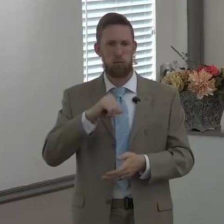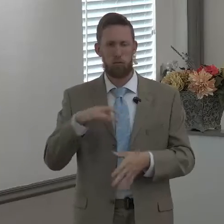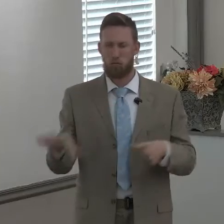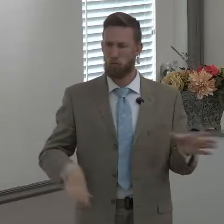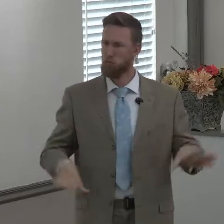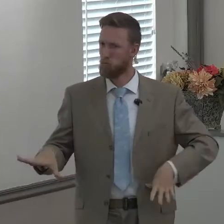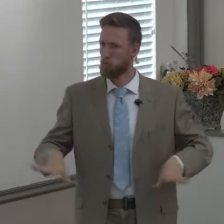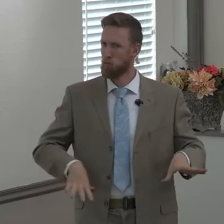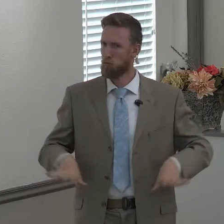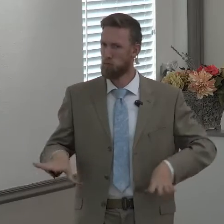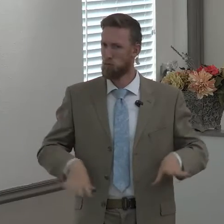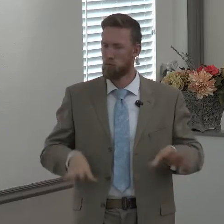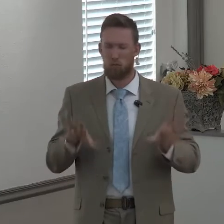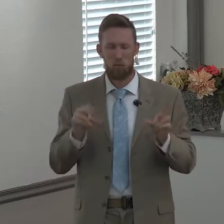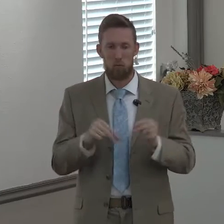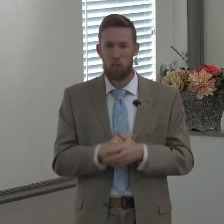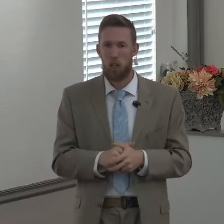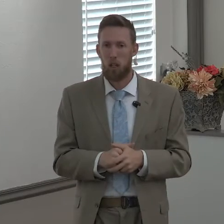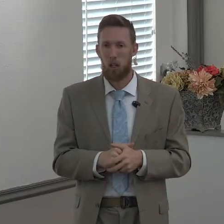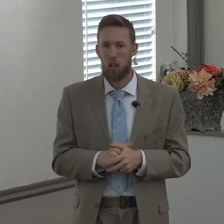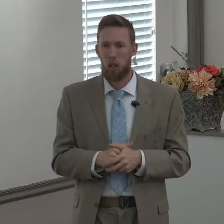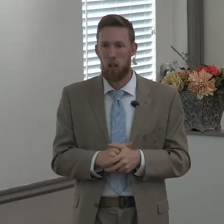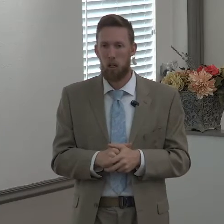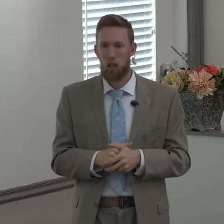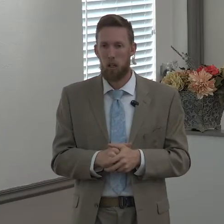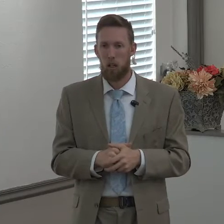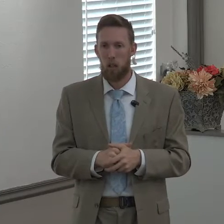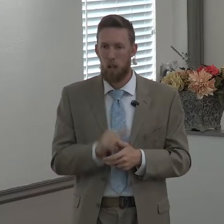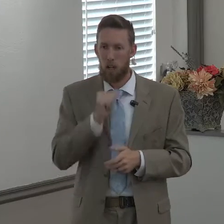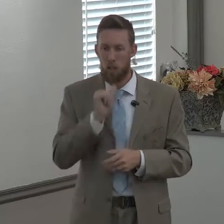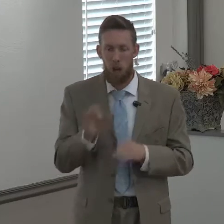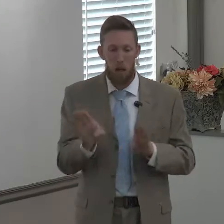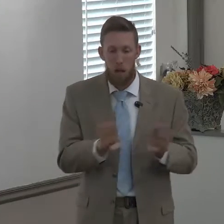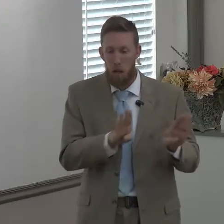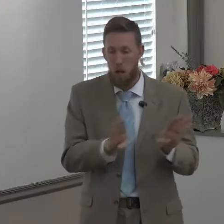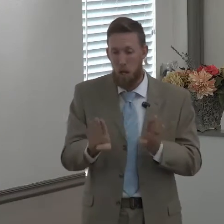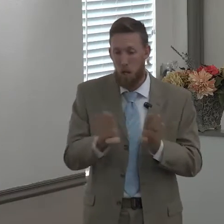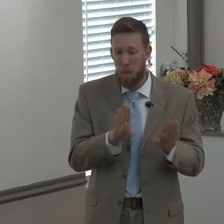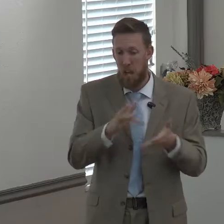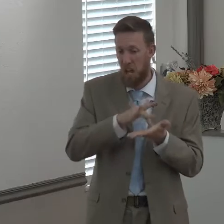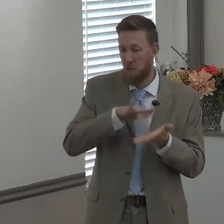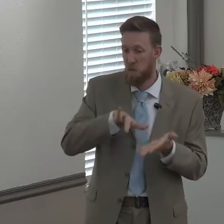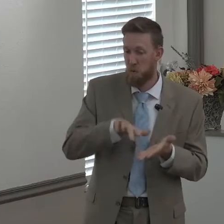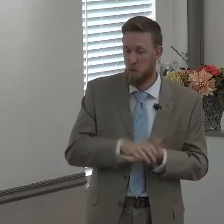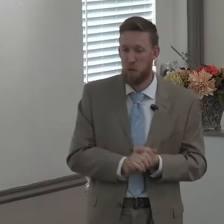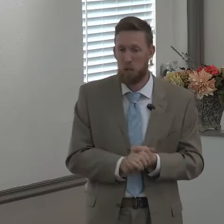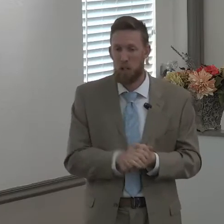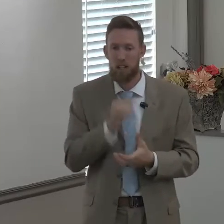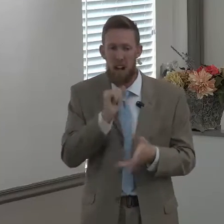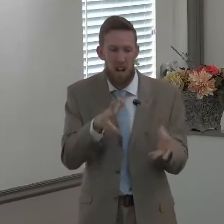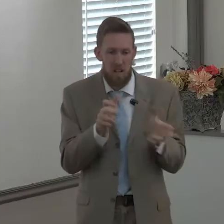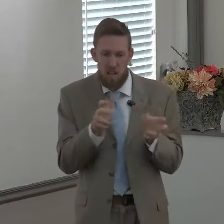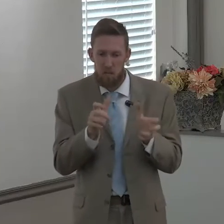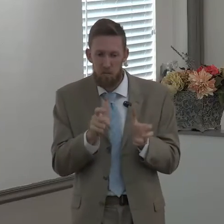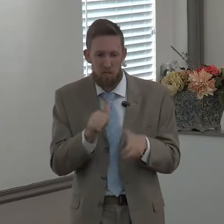suffereth long, and is kind. Charity envieth not. Charity vaunteth not itself, is not puffed